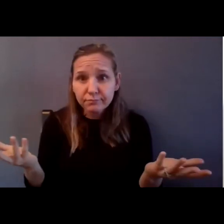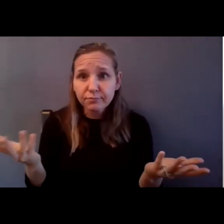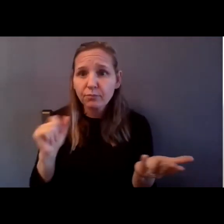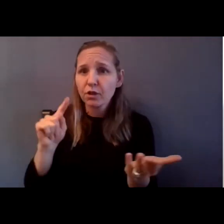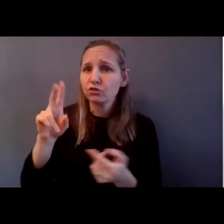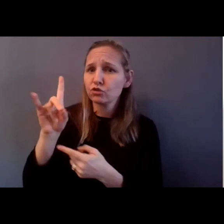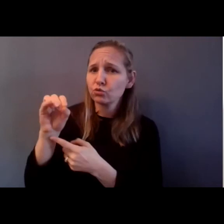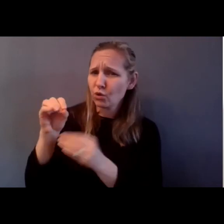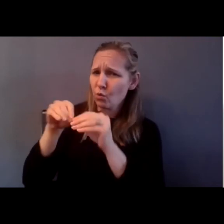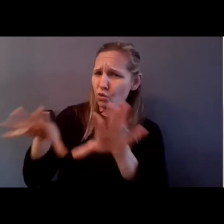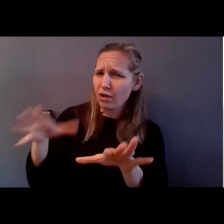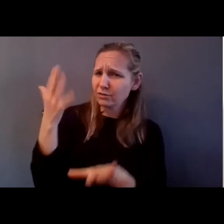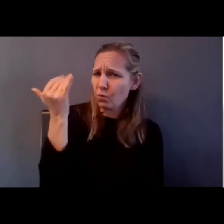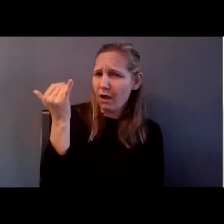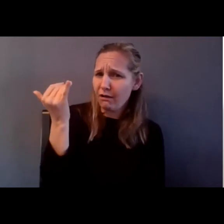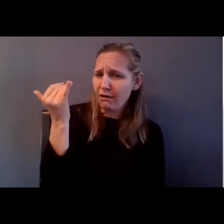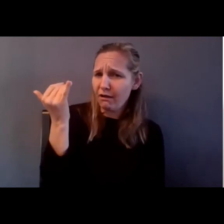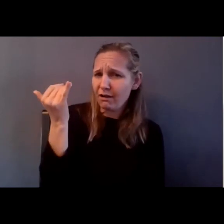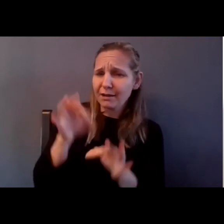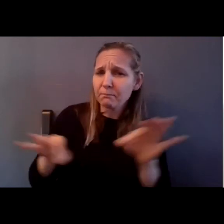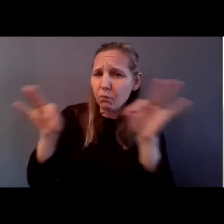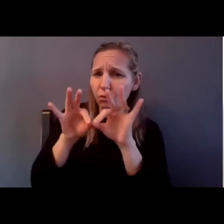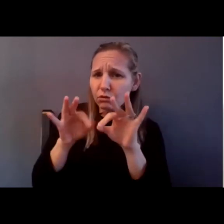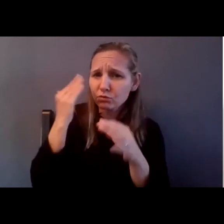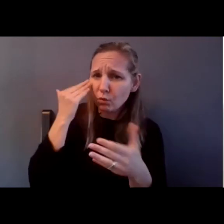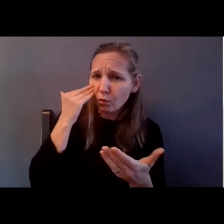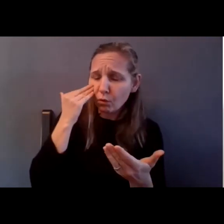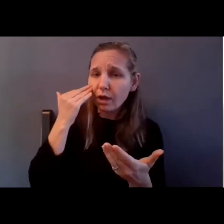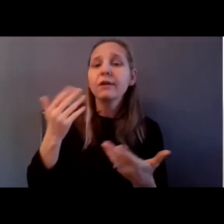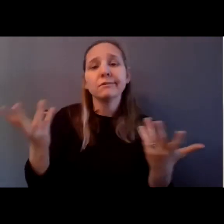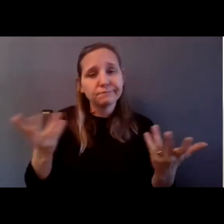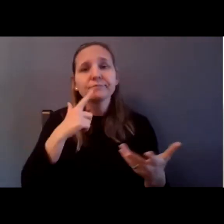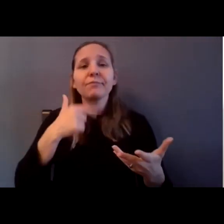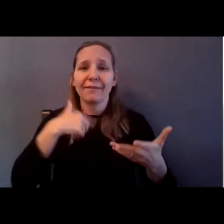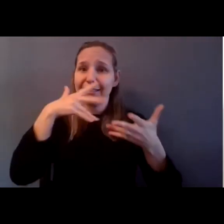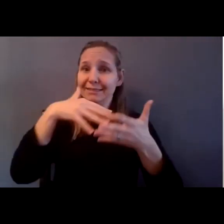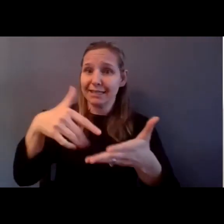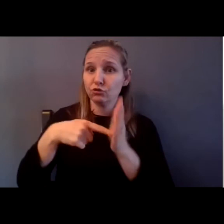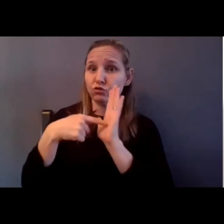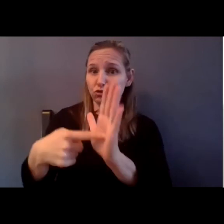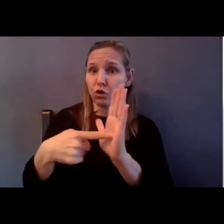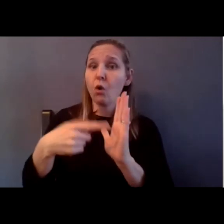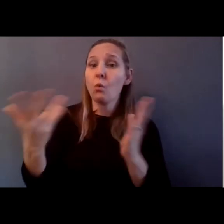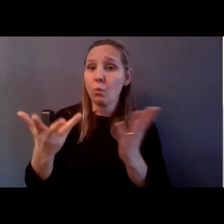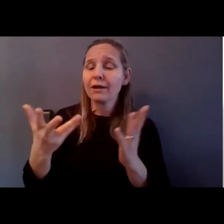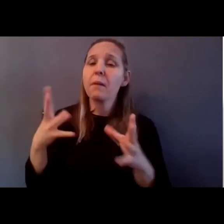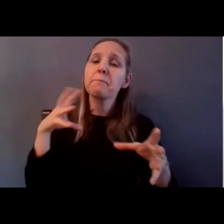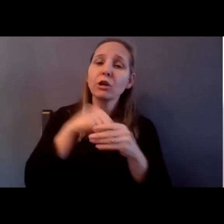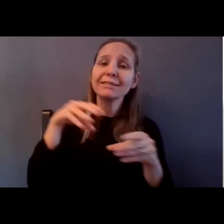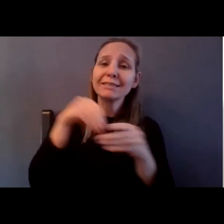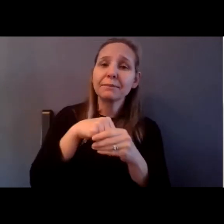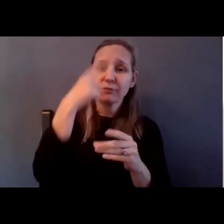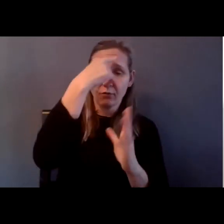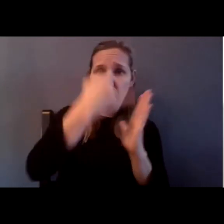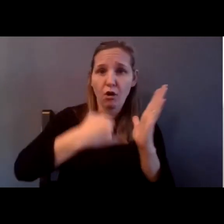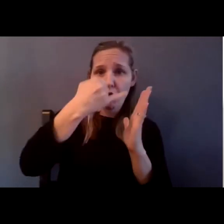displacement for the community at large? There are studies that demonstrate a strong relationship between participation in the arts and